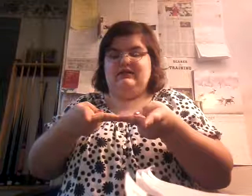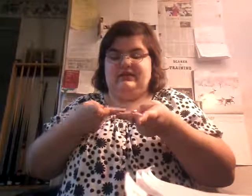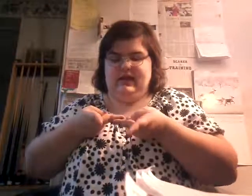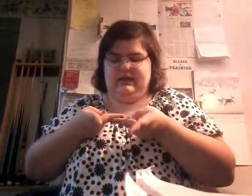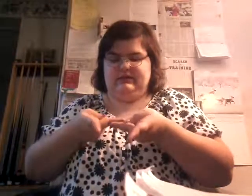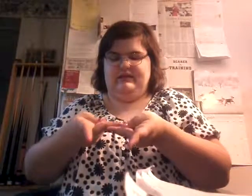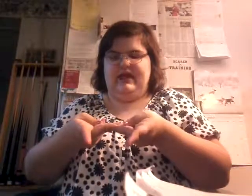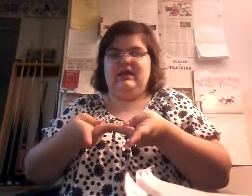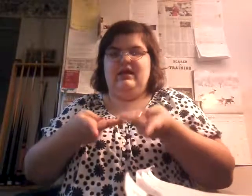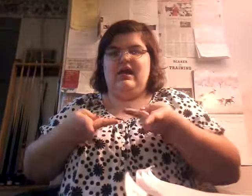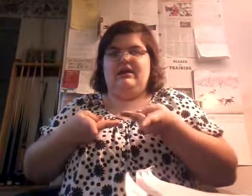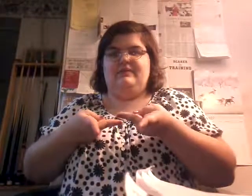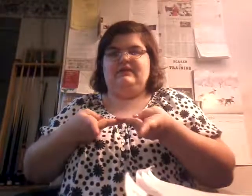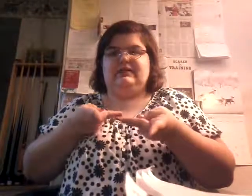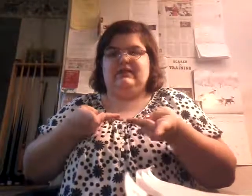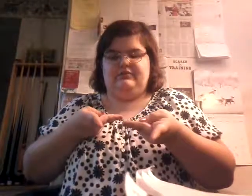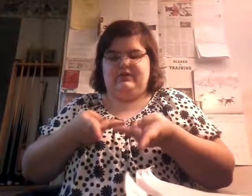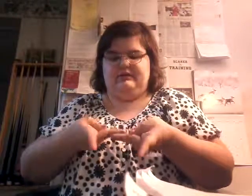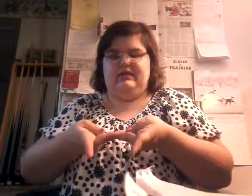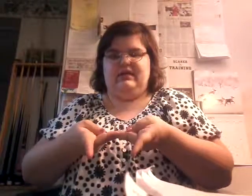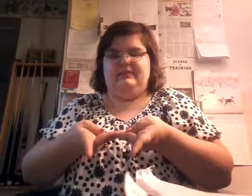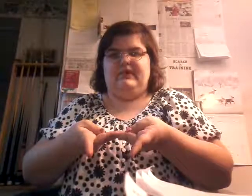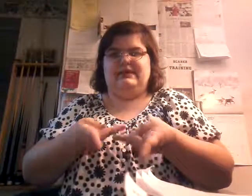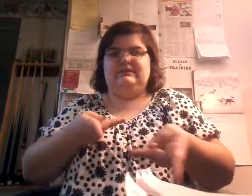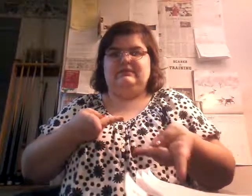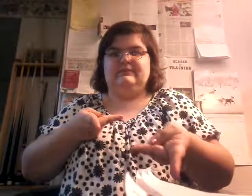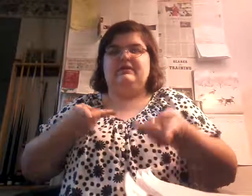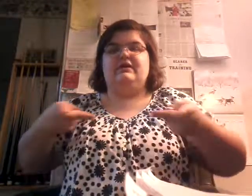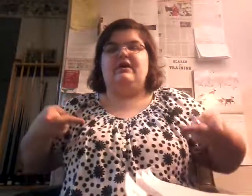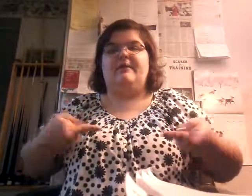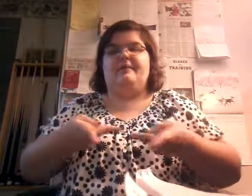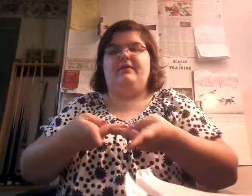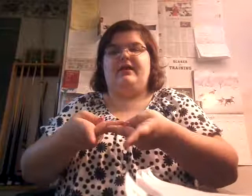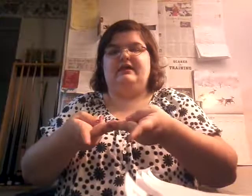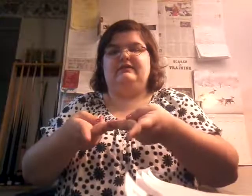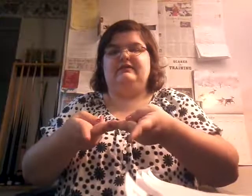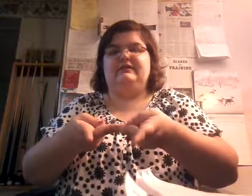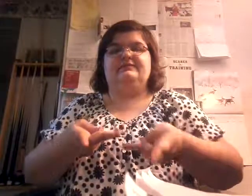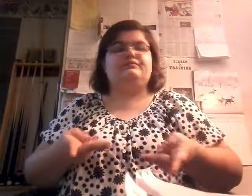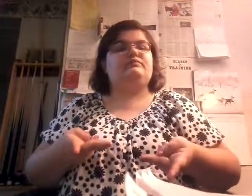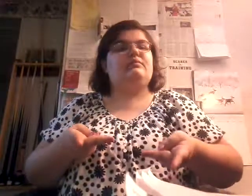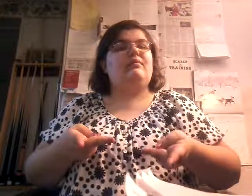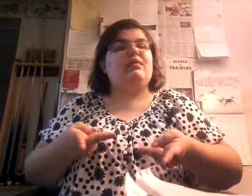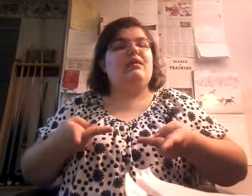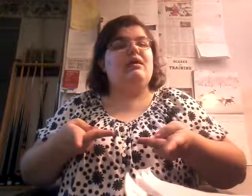non-dominant hand is in the back, and you basically bring them together, place. So you go place.